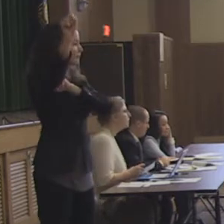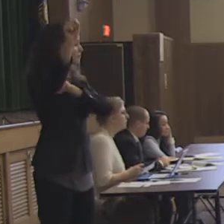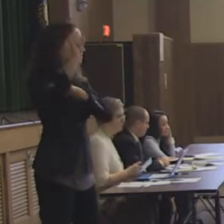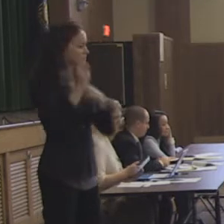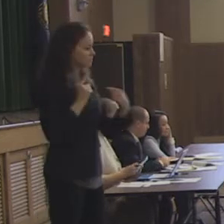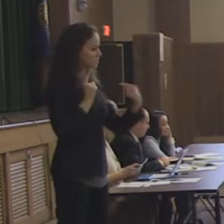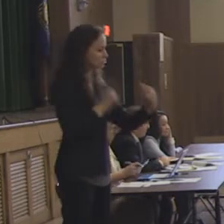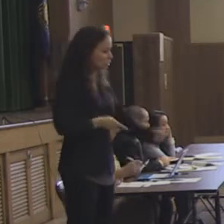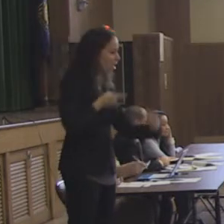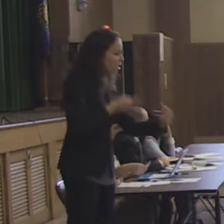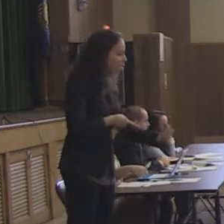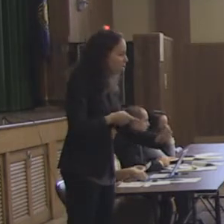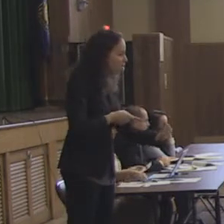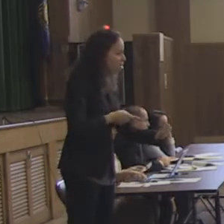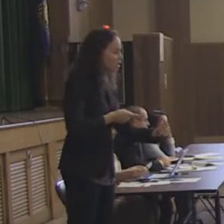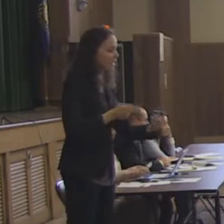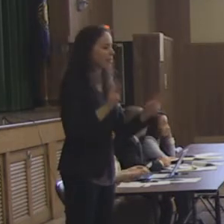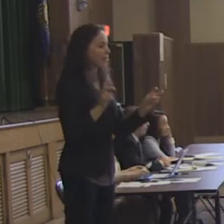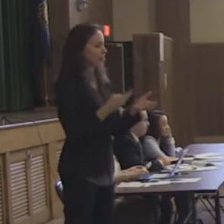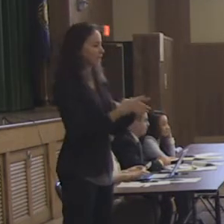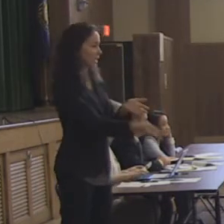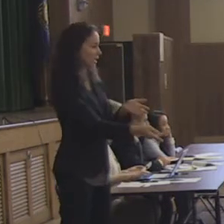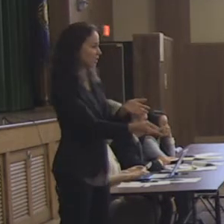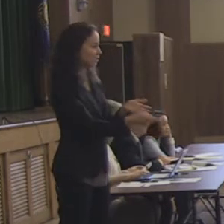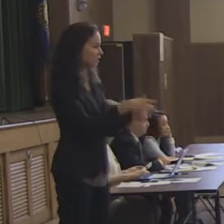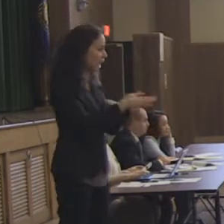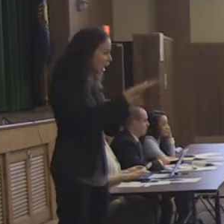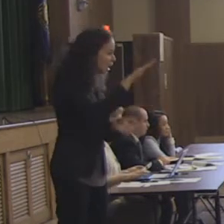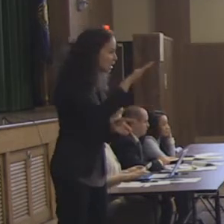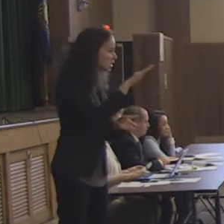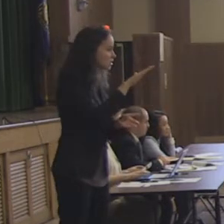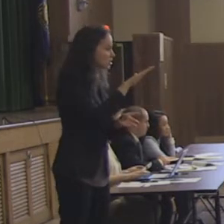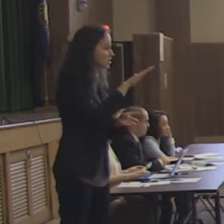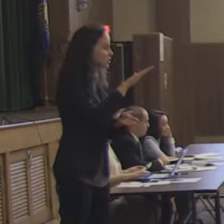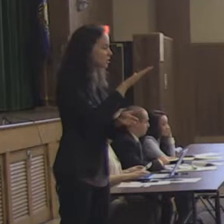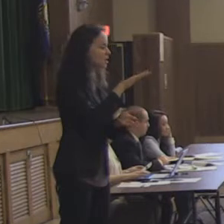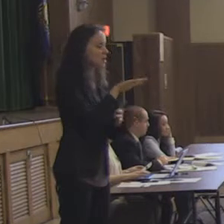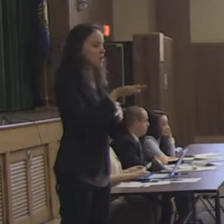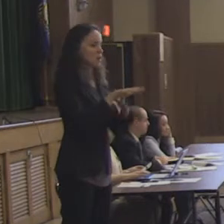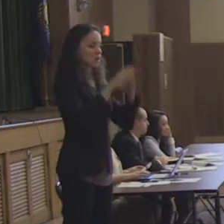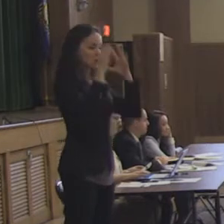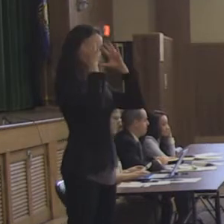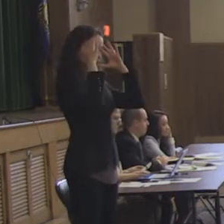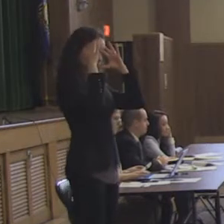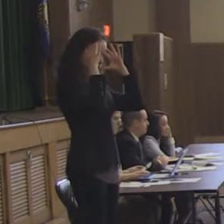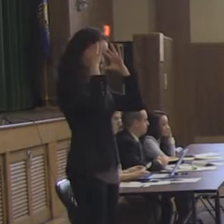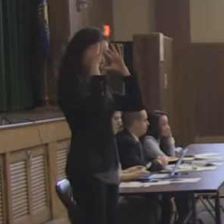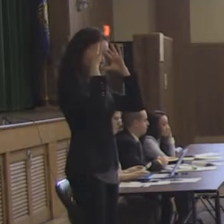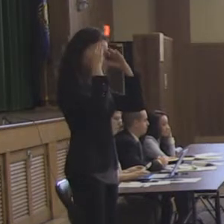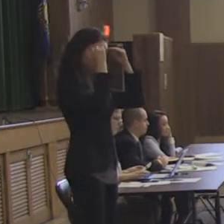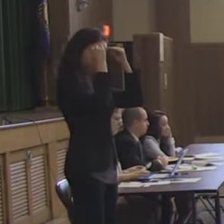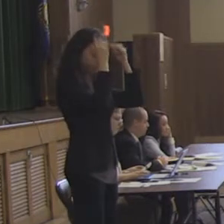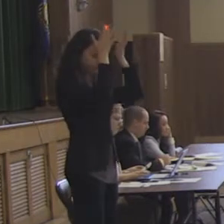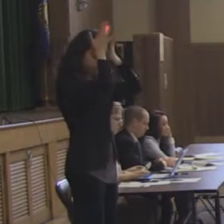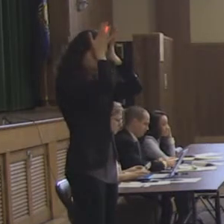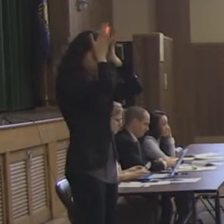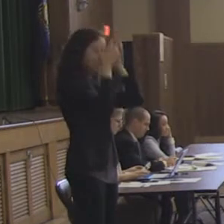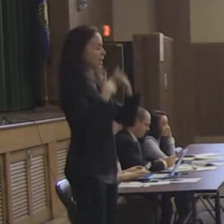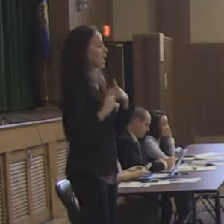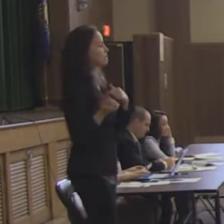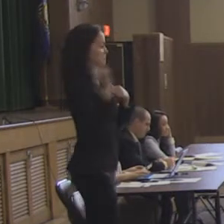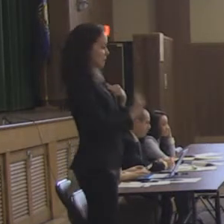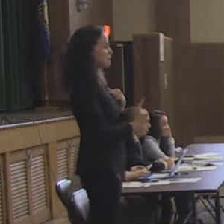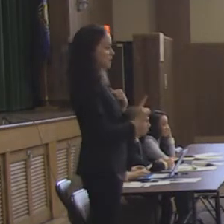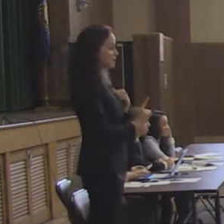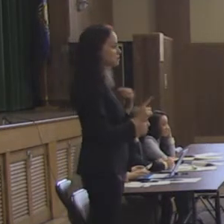struggle and those that fail in the academic setting that bring me here today to voice concern for the mental health and well-being